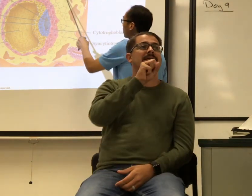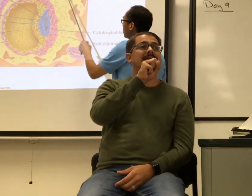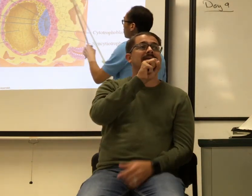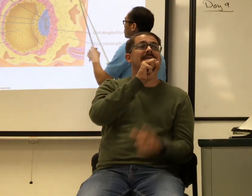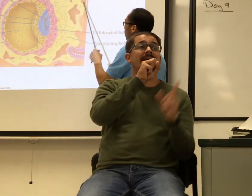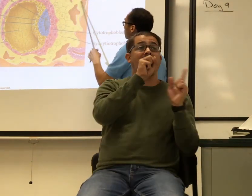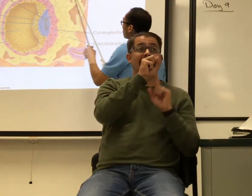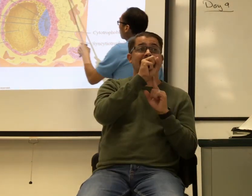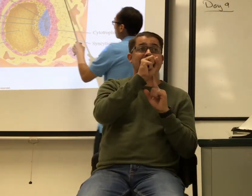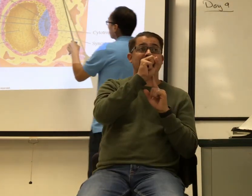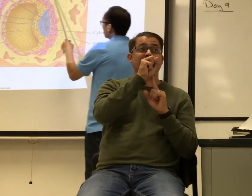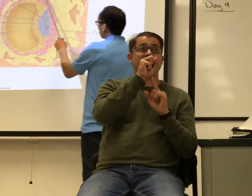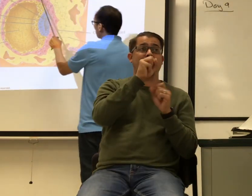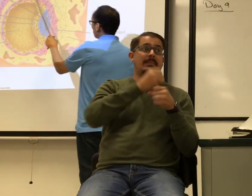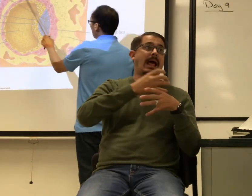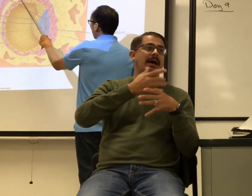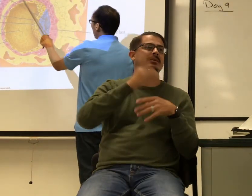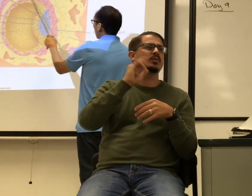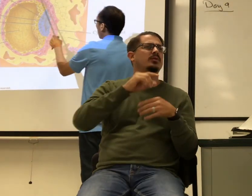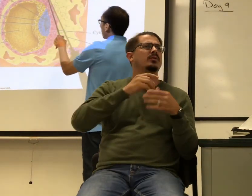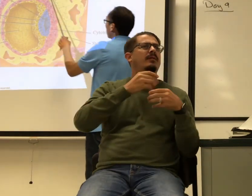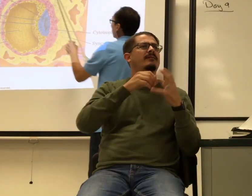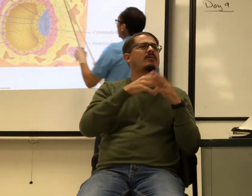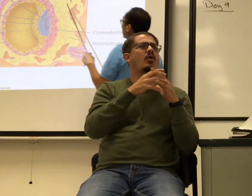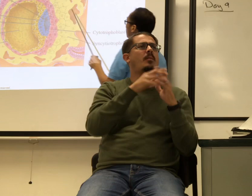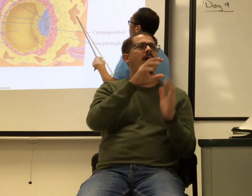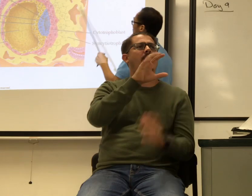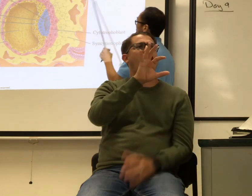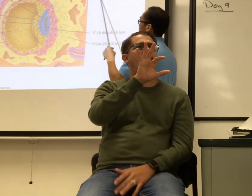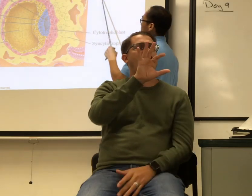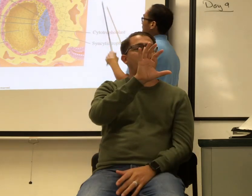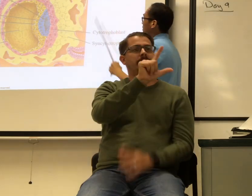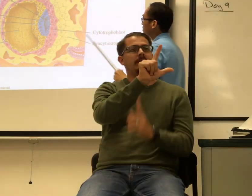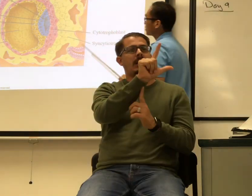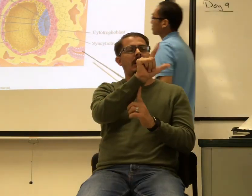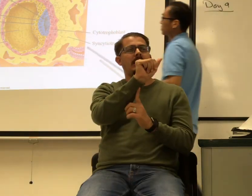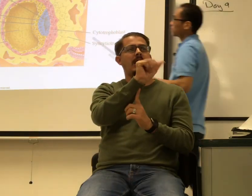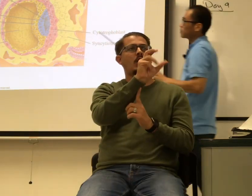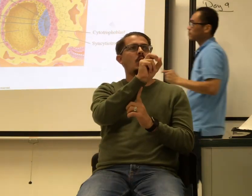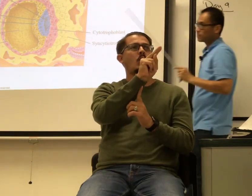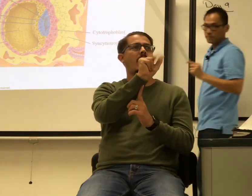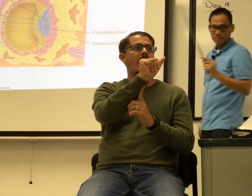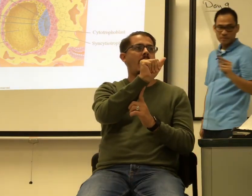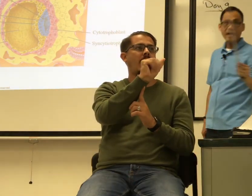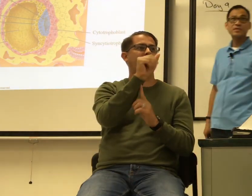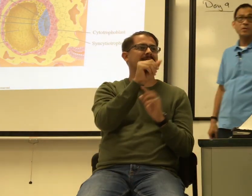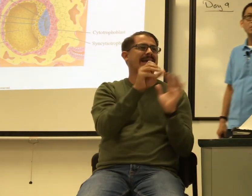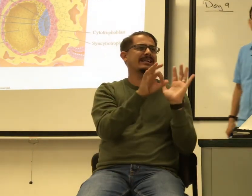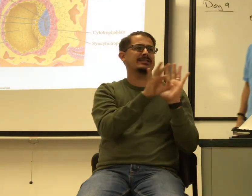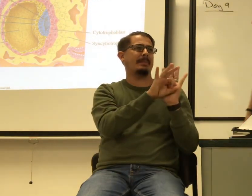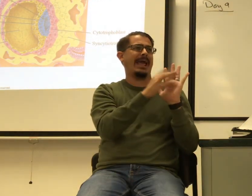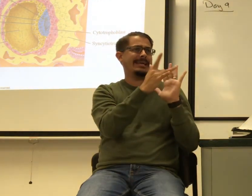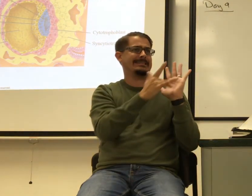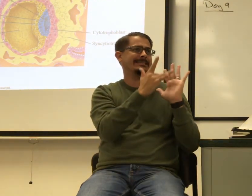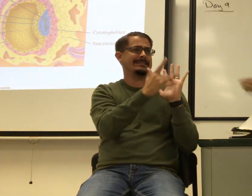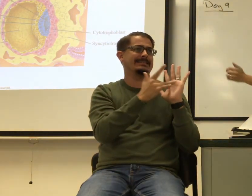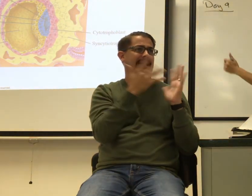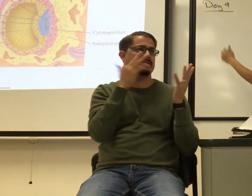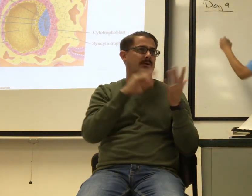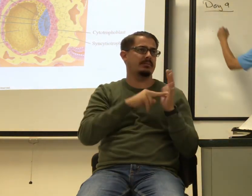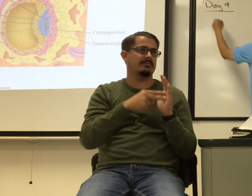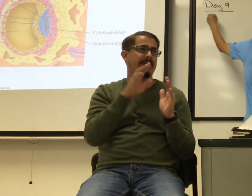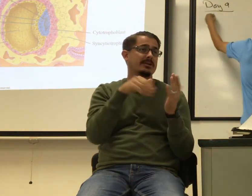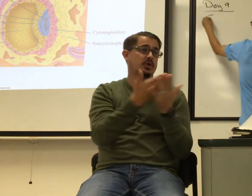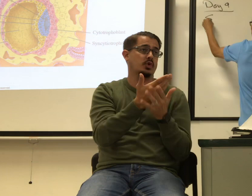syncytiotrophoblasts, you start to form these lacuna. A lacuna is a space. So that's new.